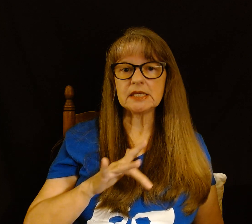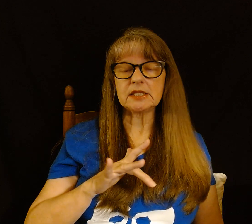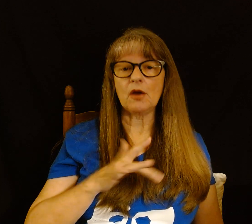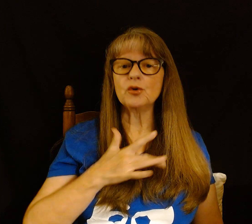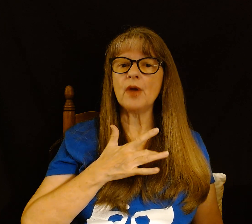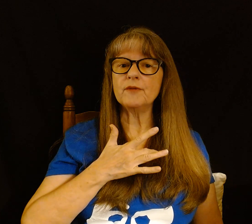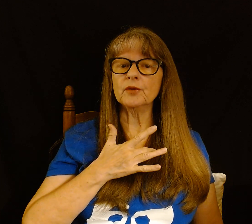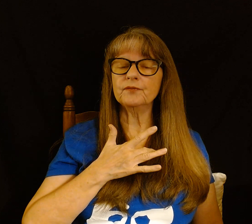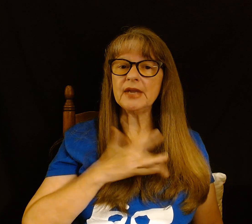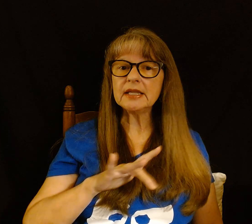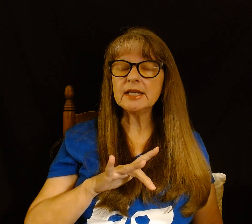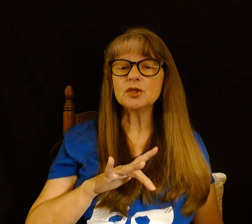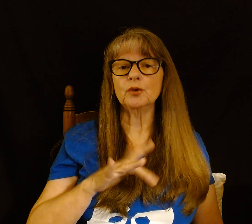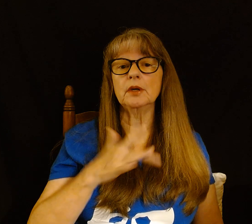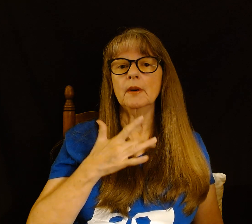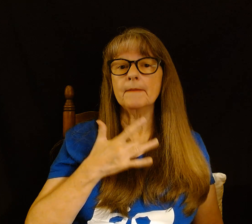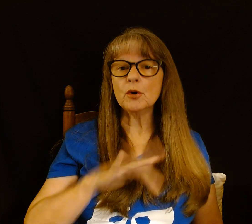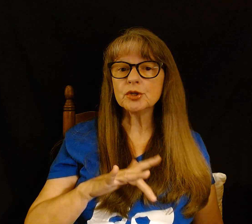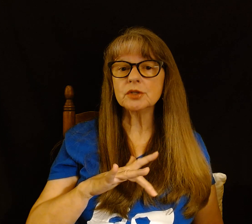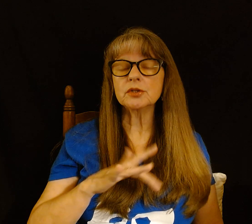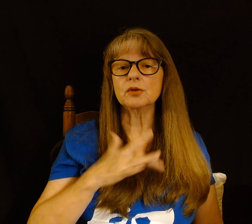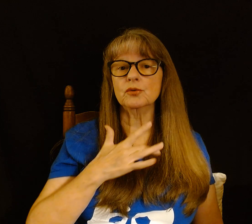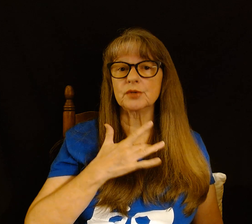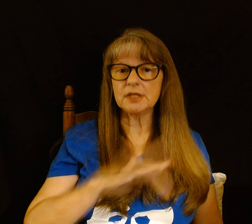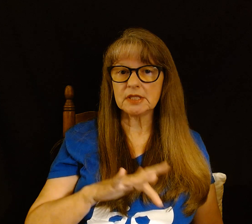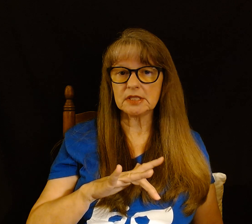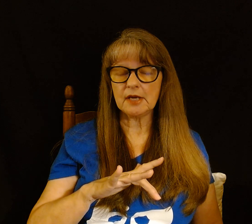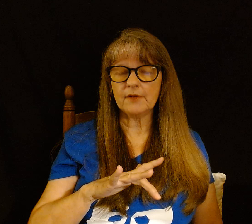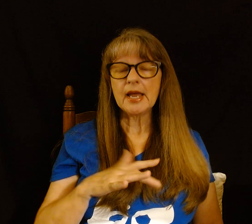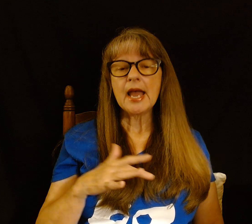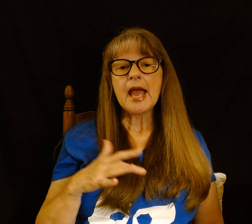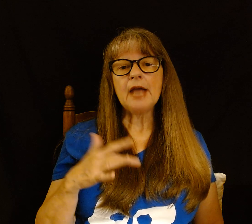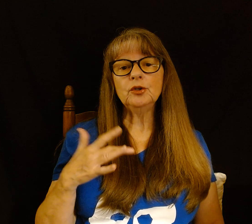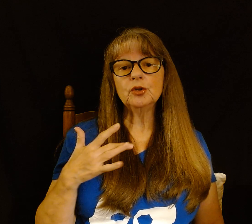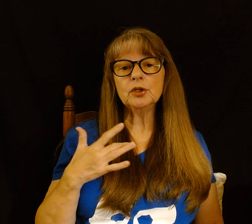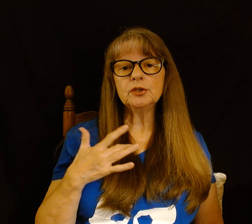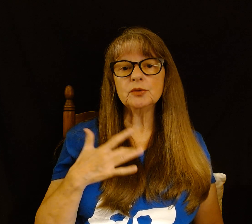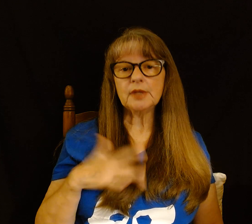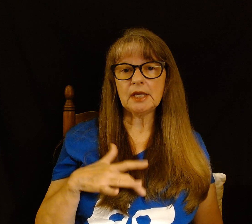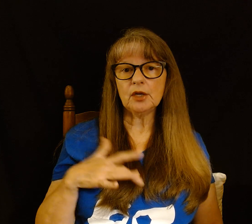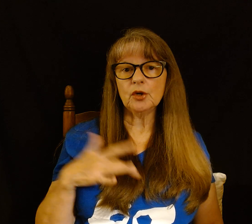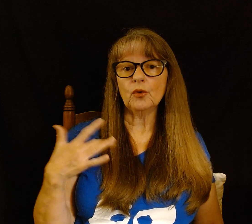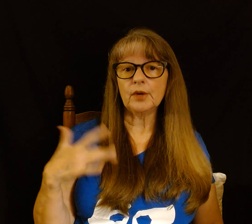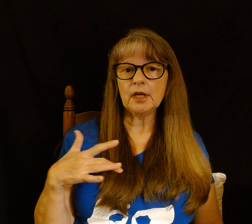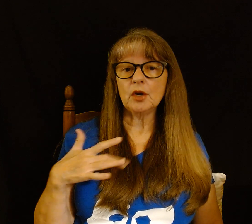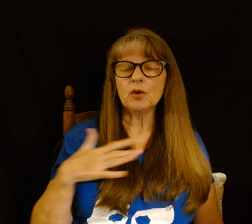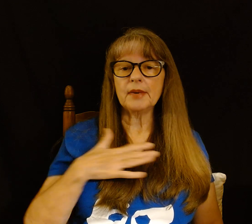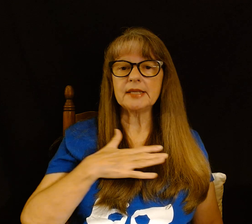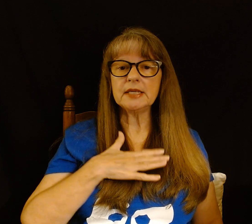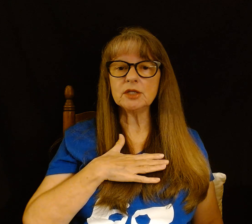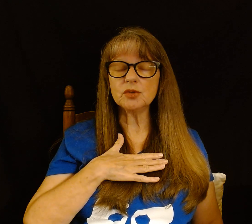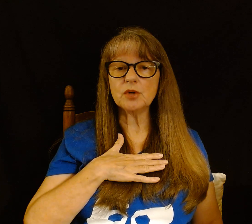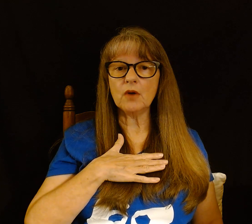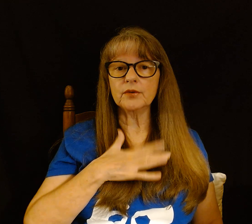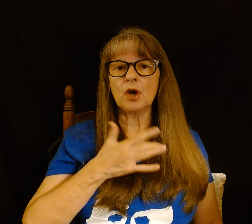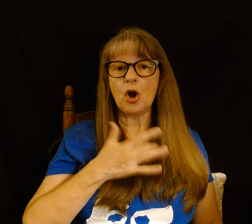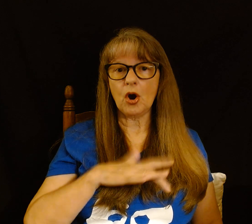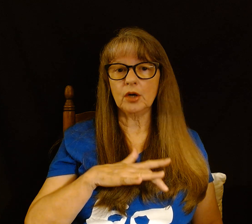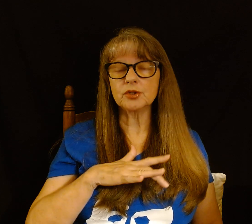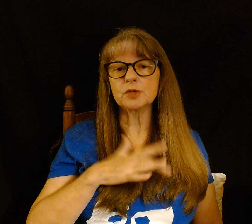or you have your feelings or your emotions, you're sensitive. And you could do it here or here, but I tend to do it over the heart just because